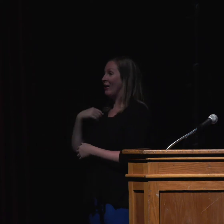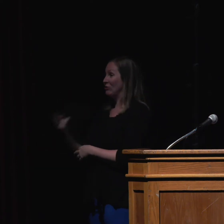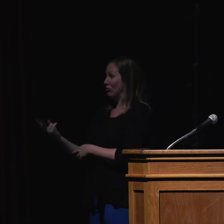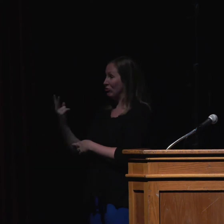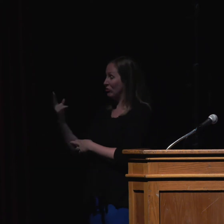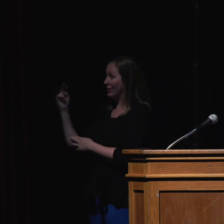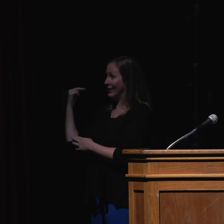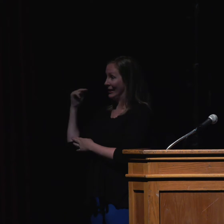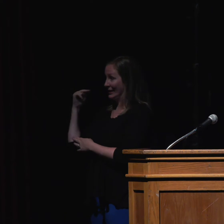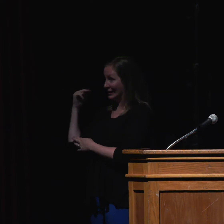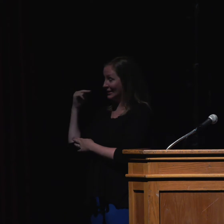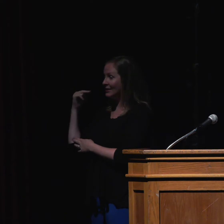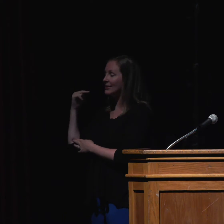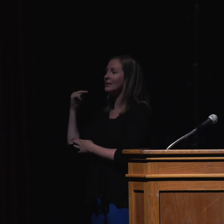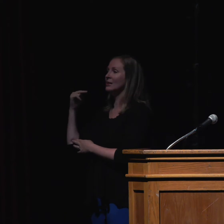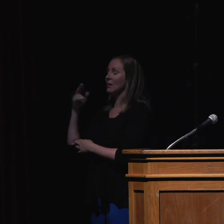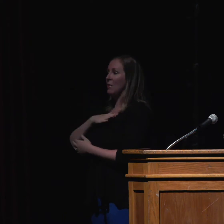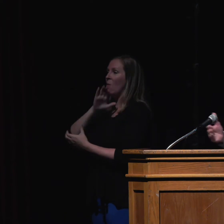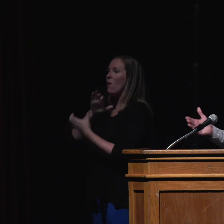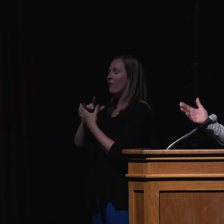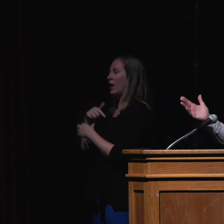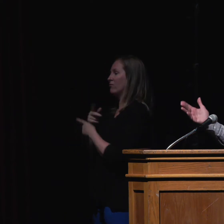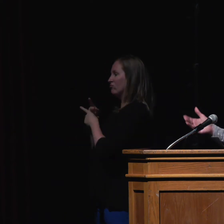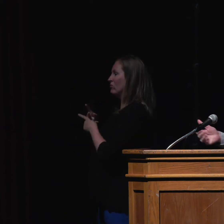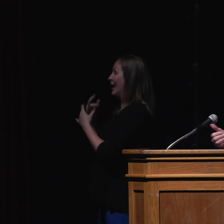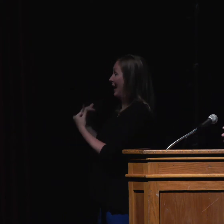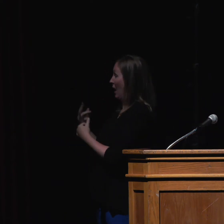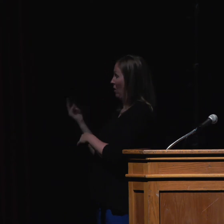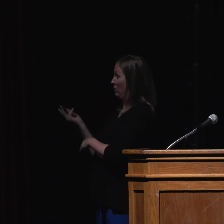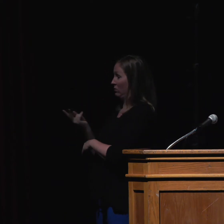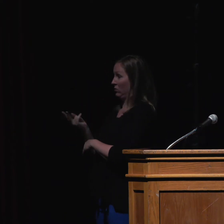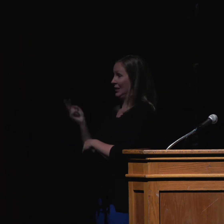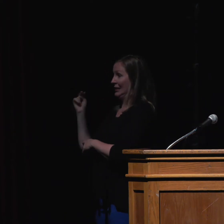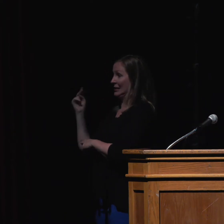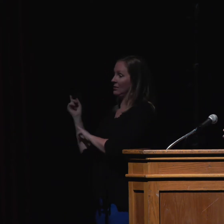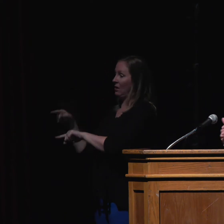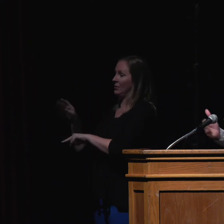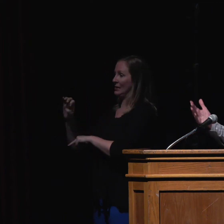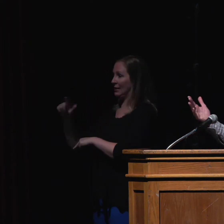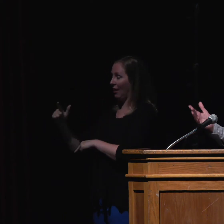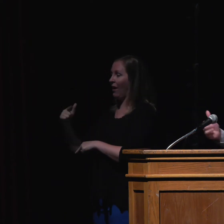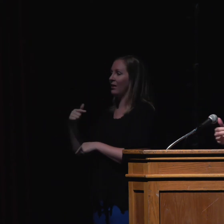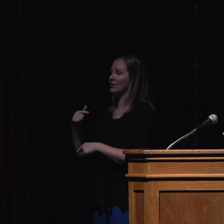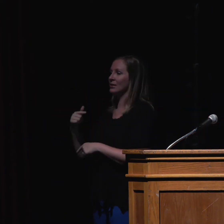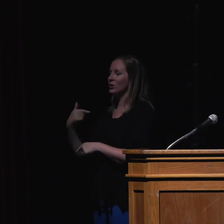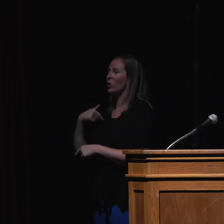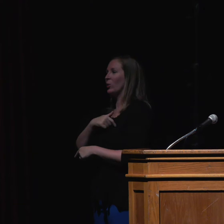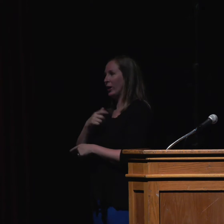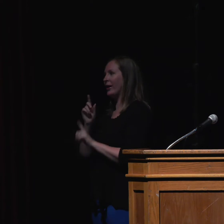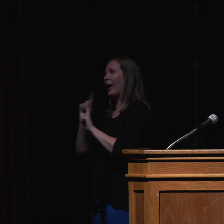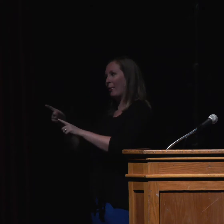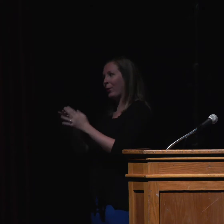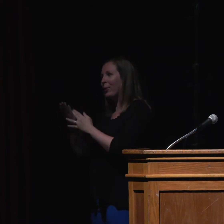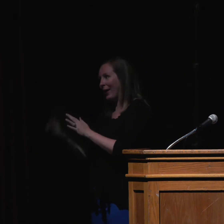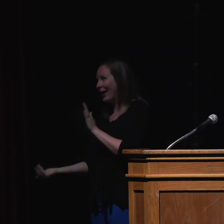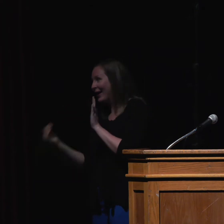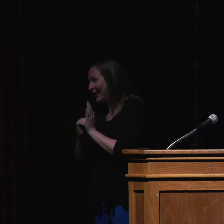who are, I'm the guardian for, my wife and I, who are now at EC Glass and having a great experience there, so we're recycling through.